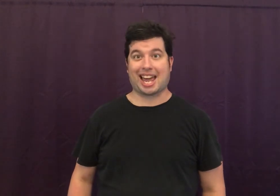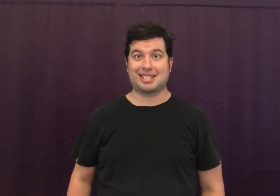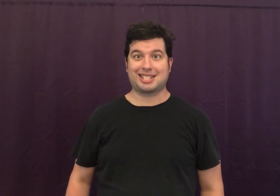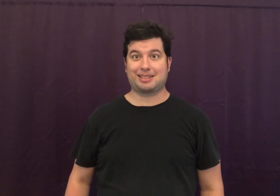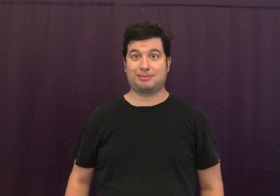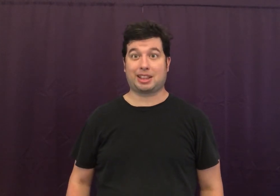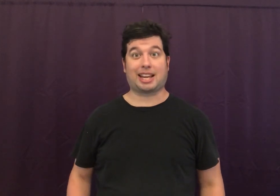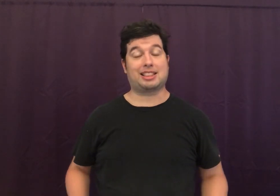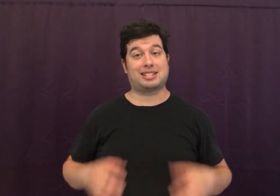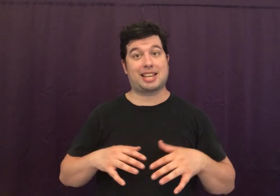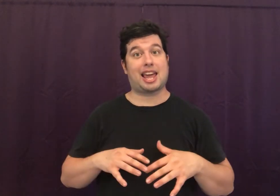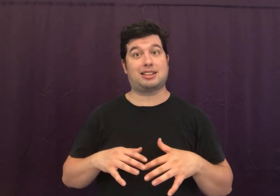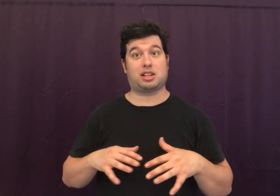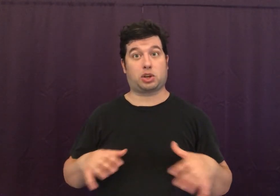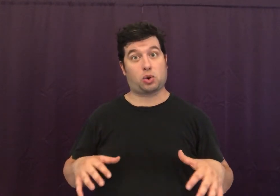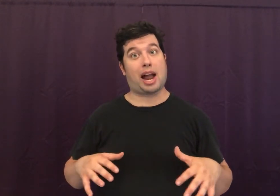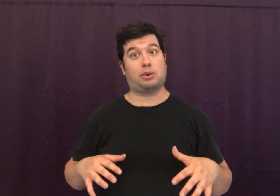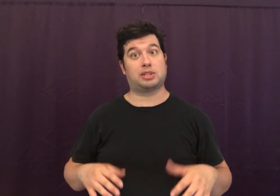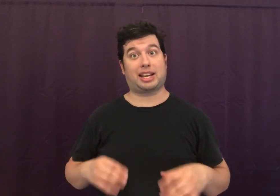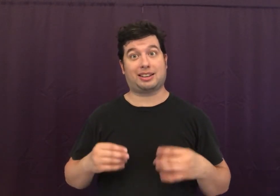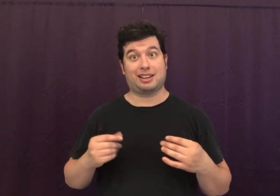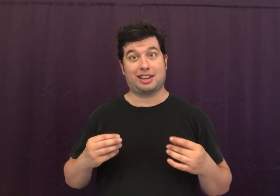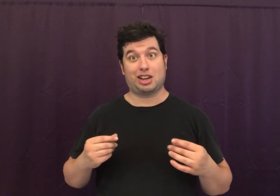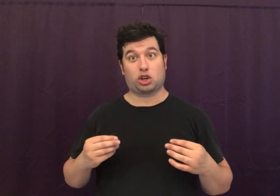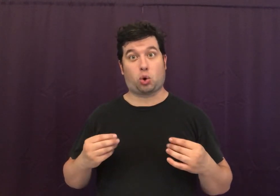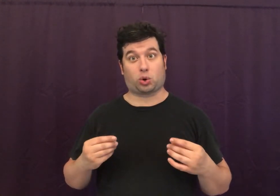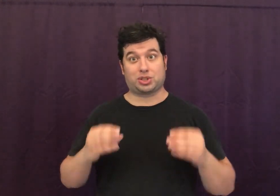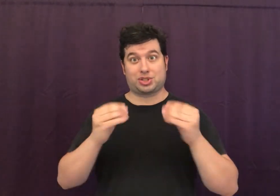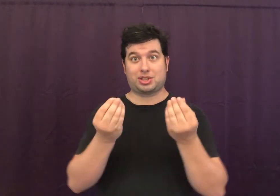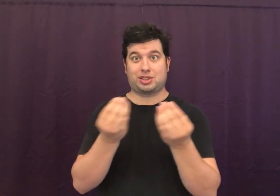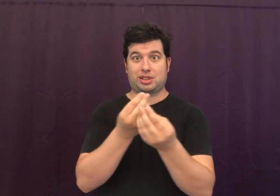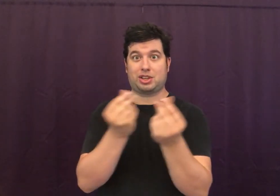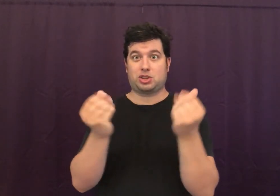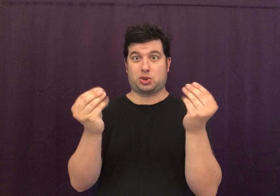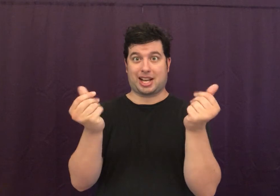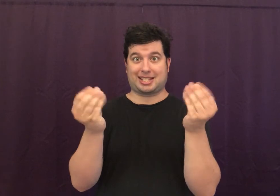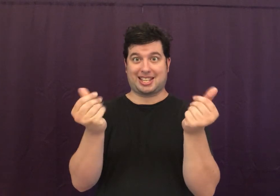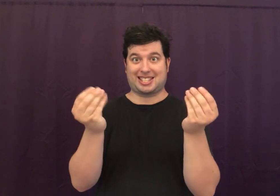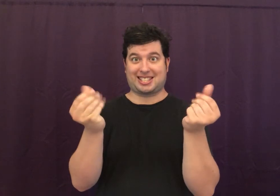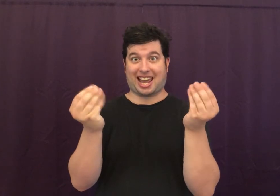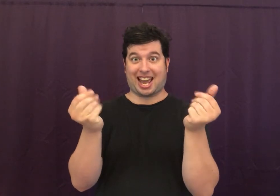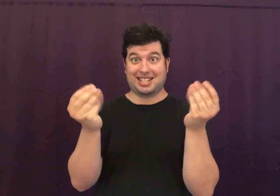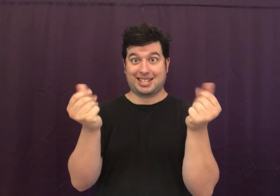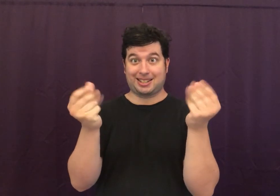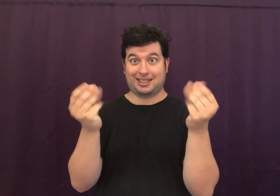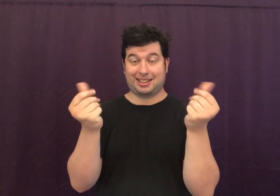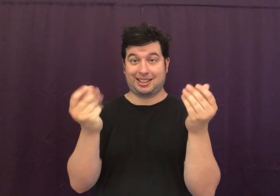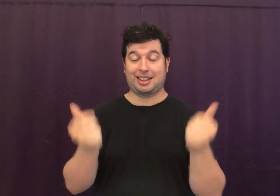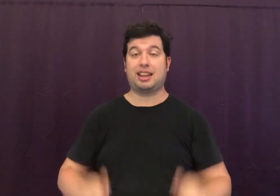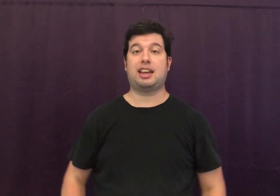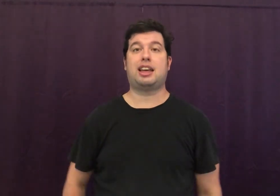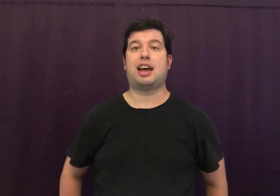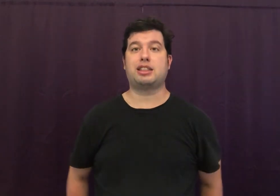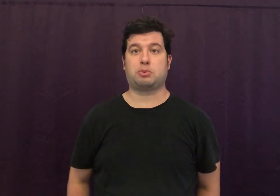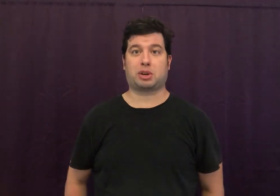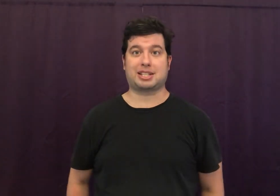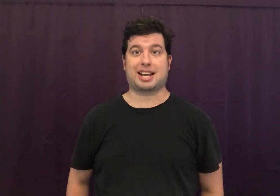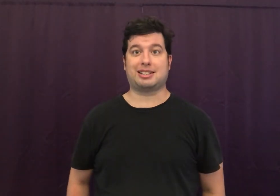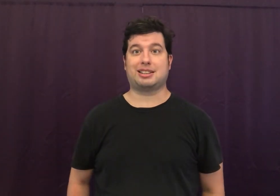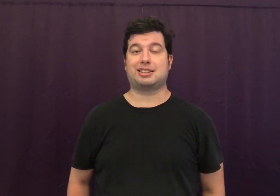Sand, like the sand on the ground, like coarse. So that's sand. And then we're gonna sign